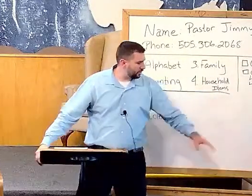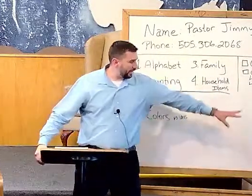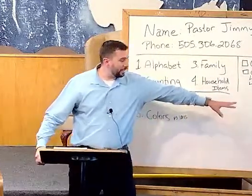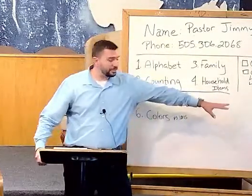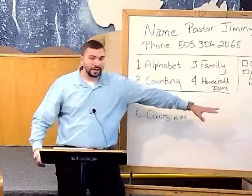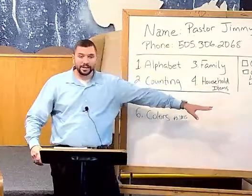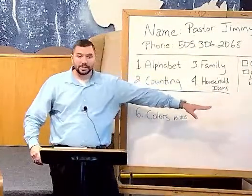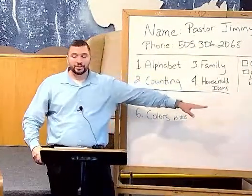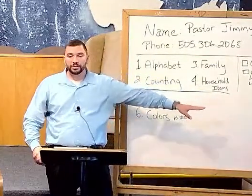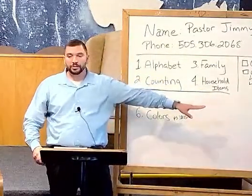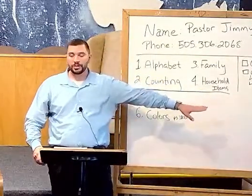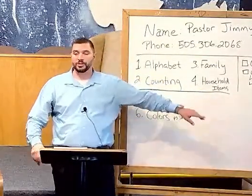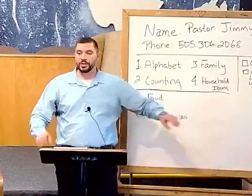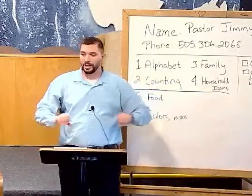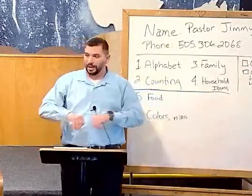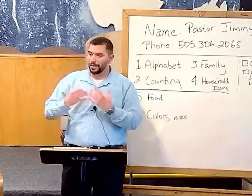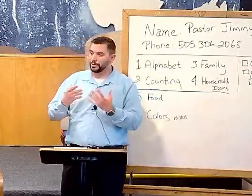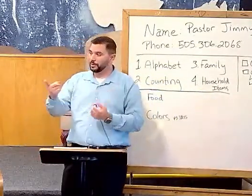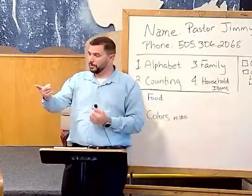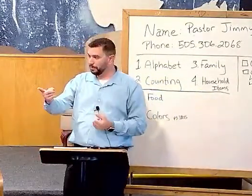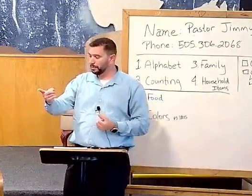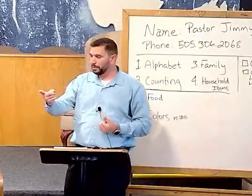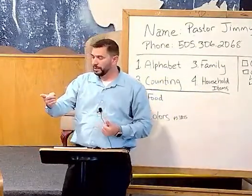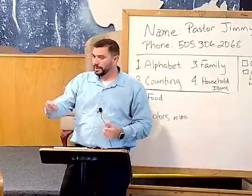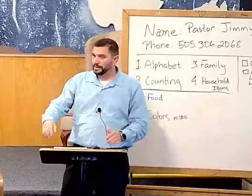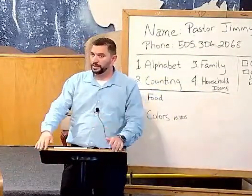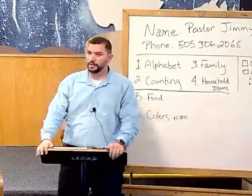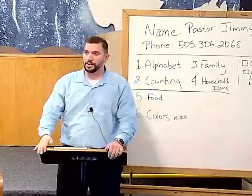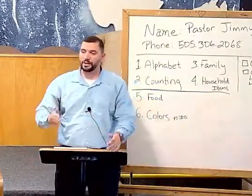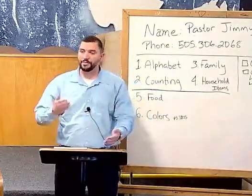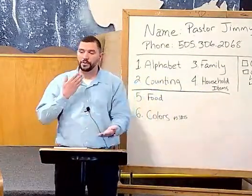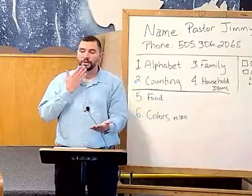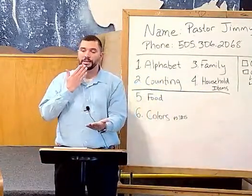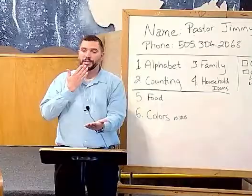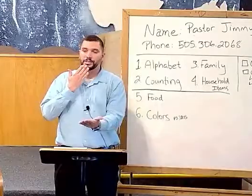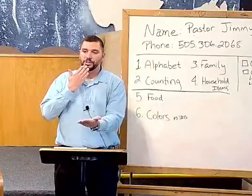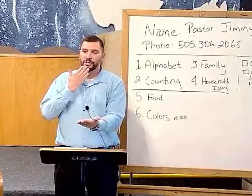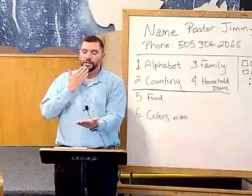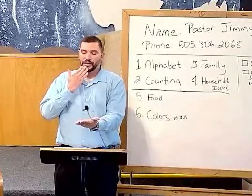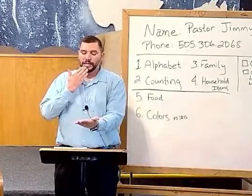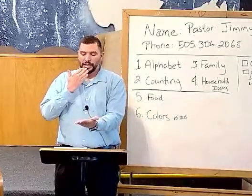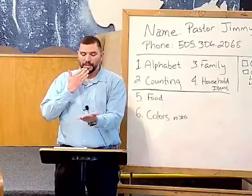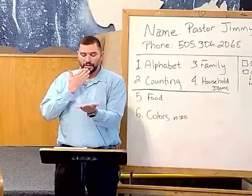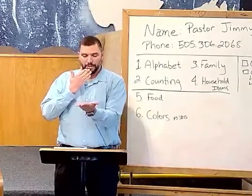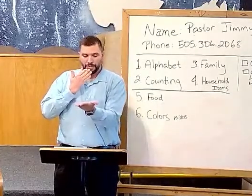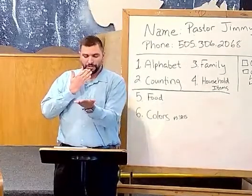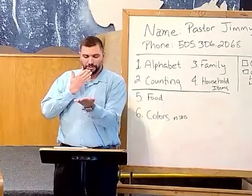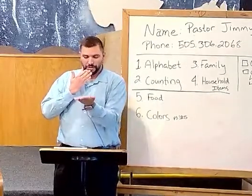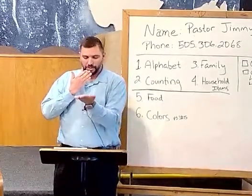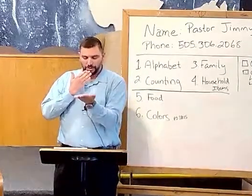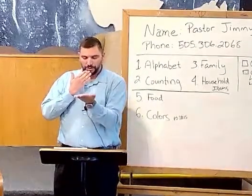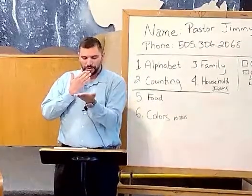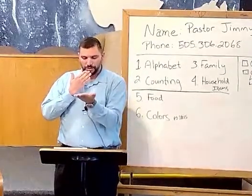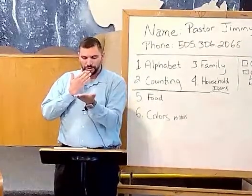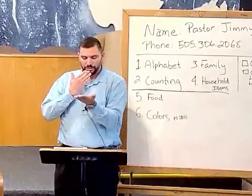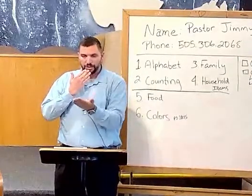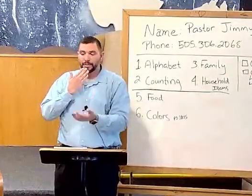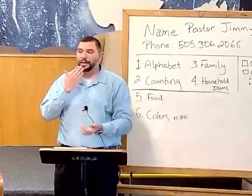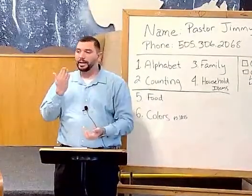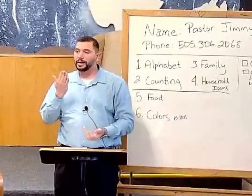answer that question, how are you? Then if you go like this and put your dominant hand at your